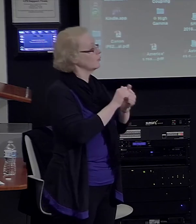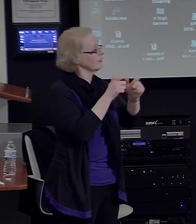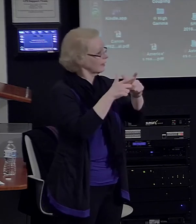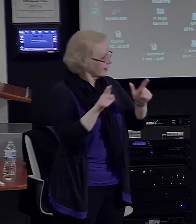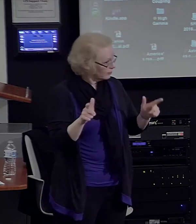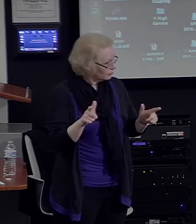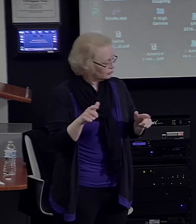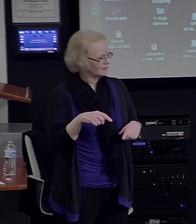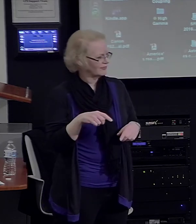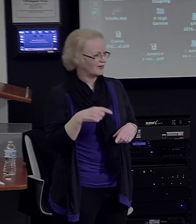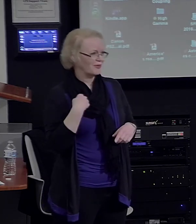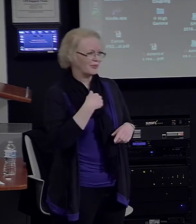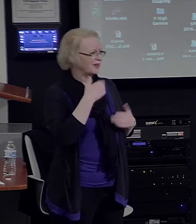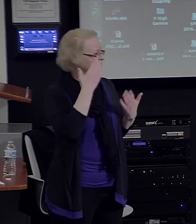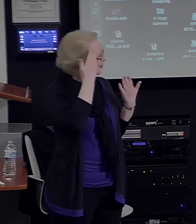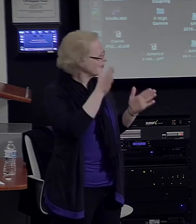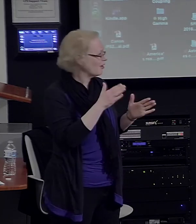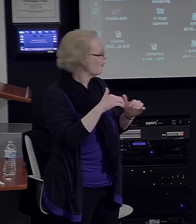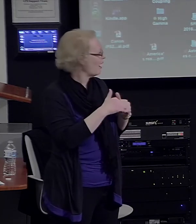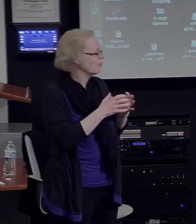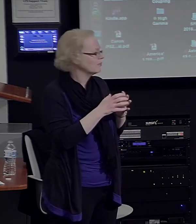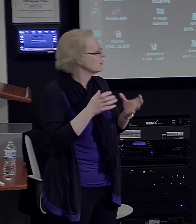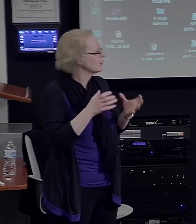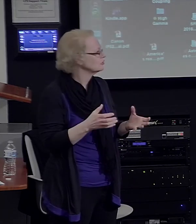um we don't know how much